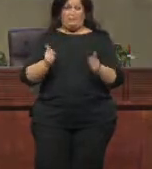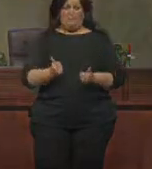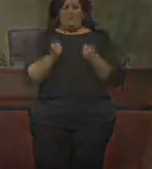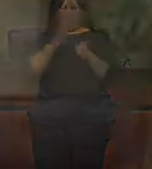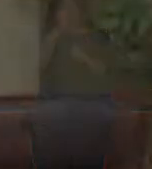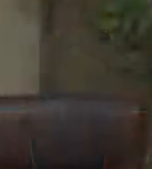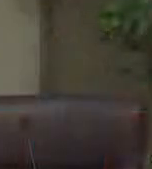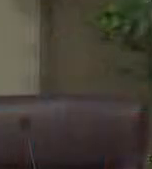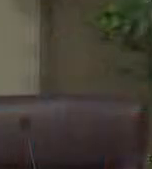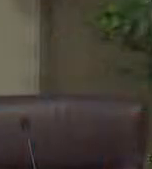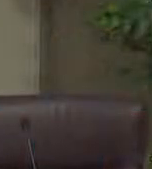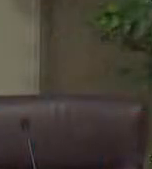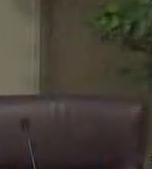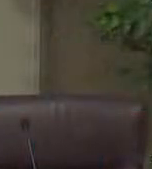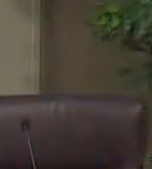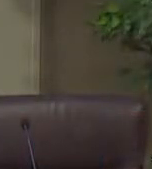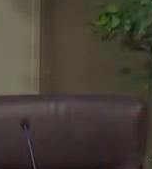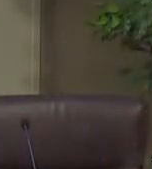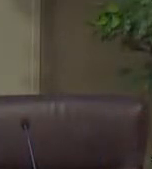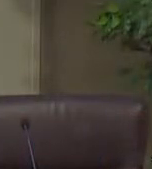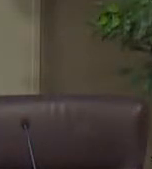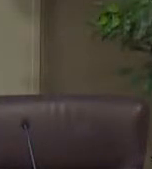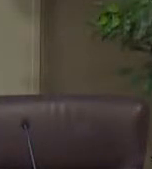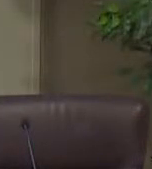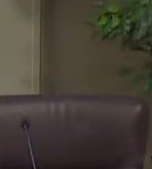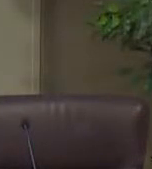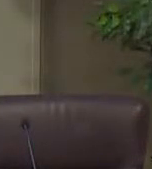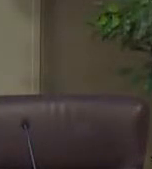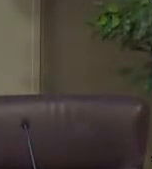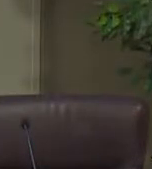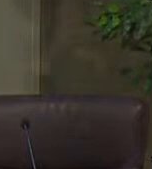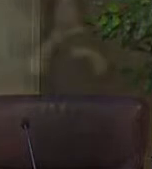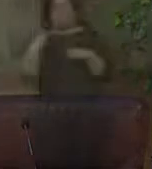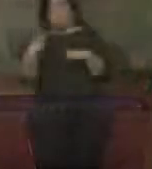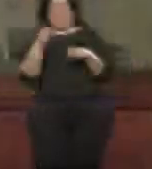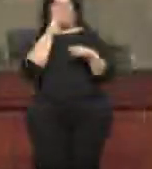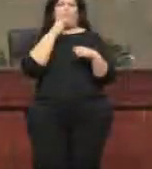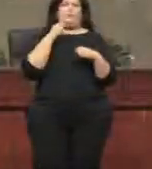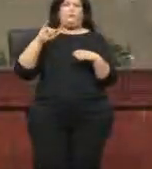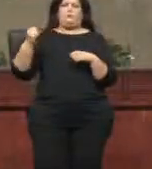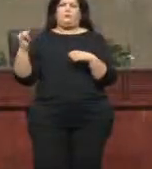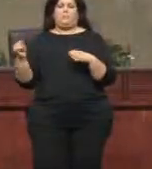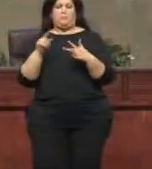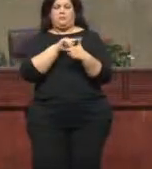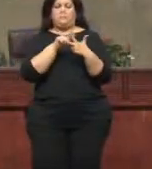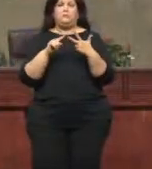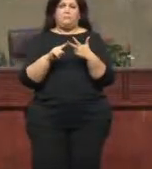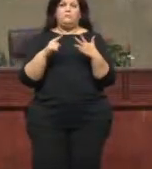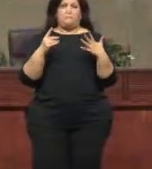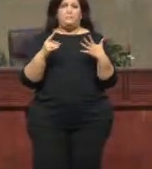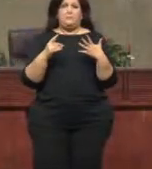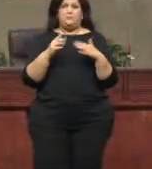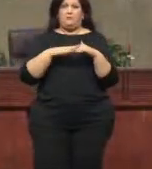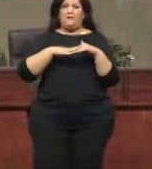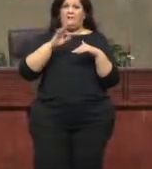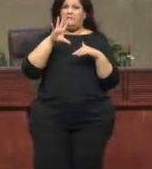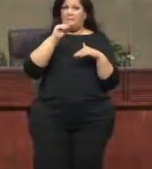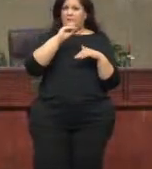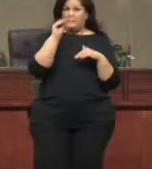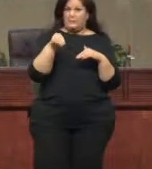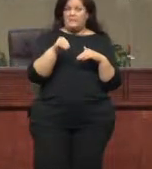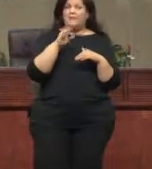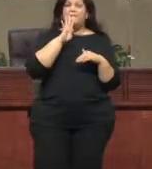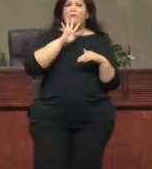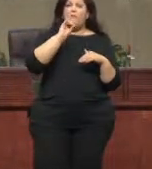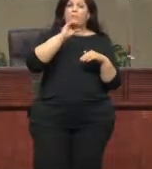Orange County residents ages 40 years and older have received at least one